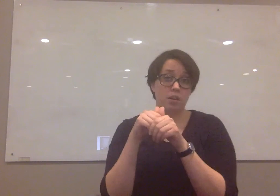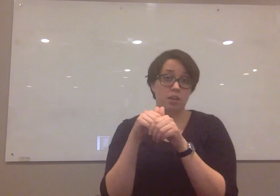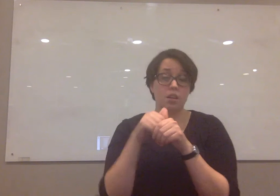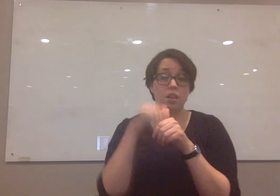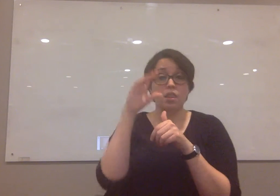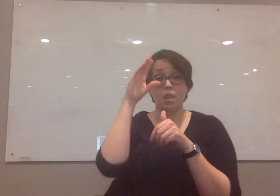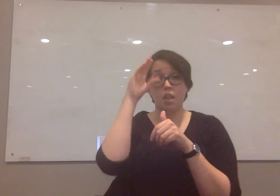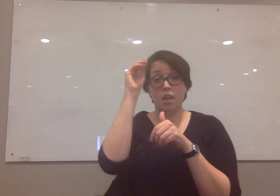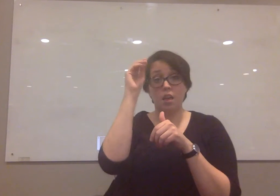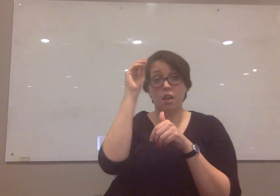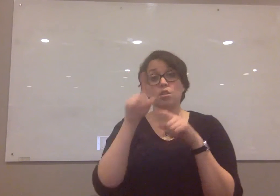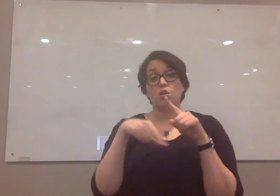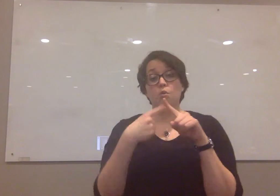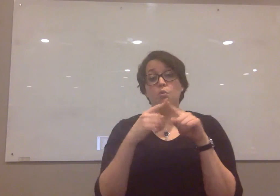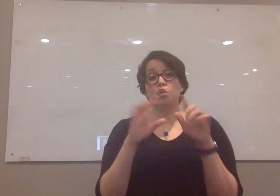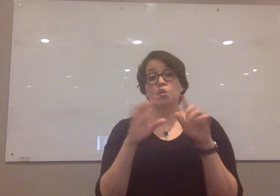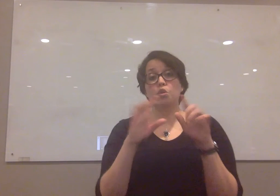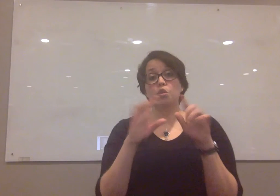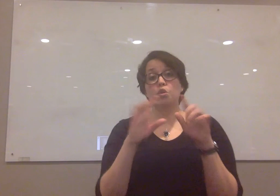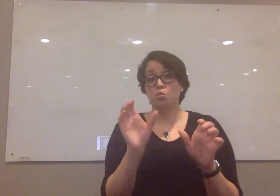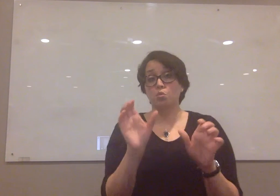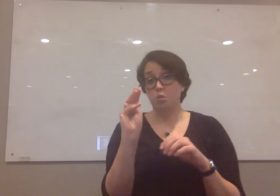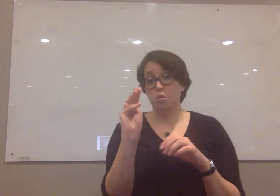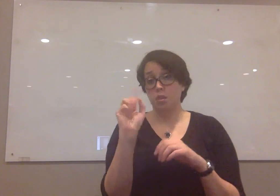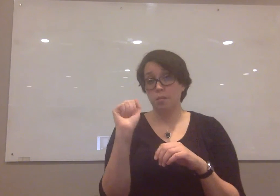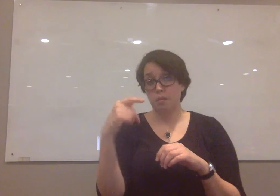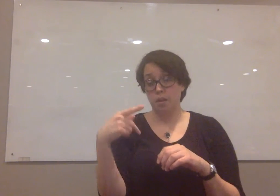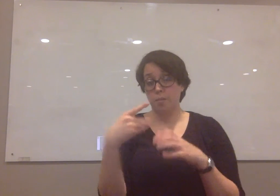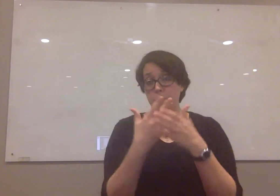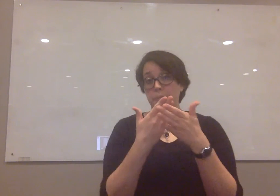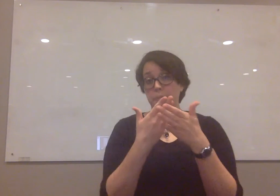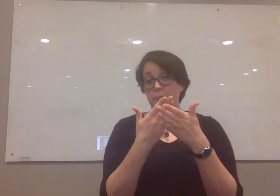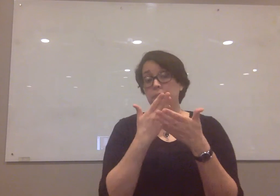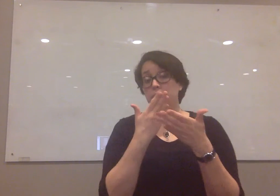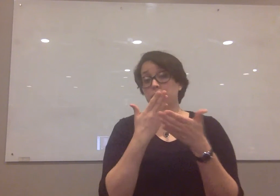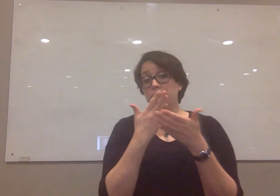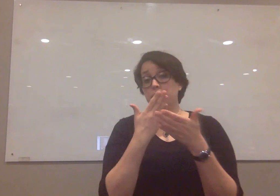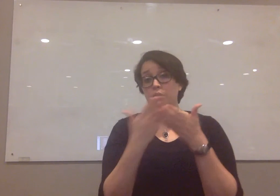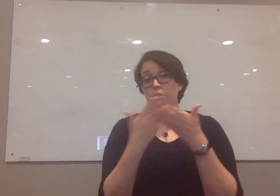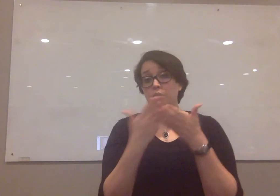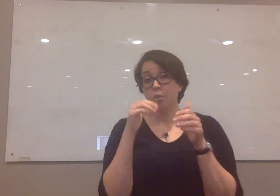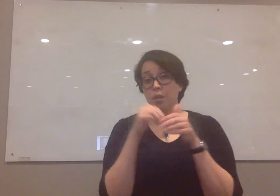that when you do a map, even though, like in Haskell's